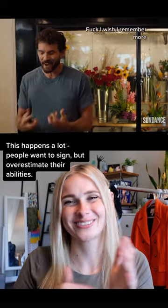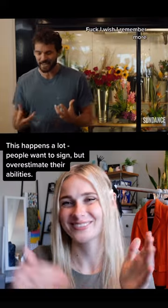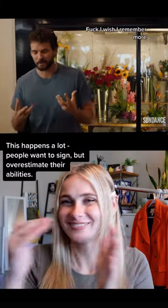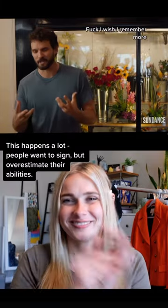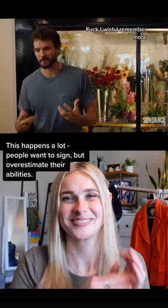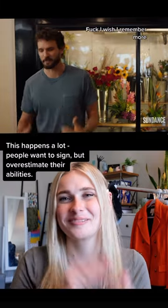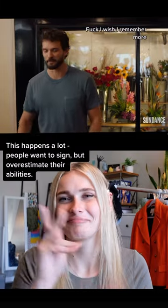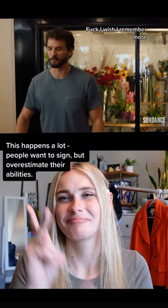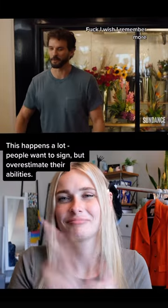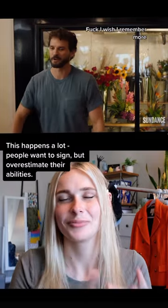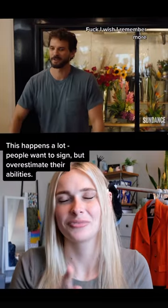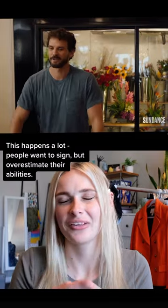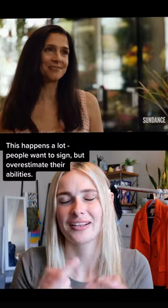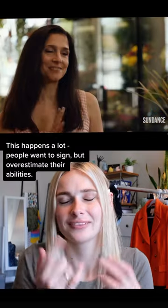Fuck, I wish I remember more.